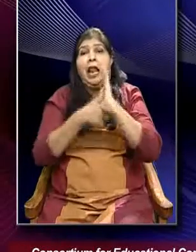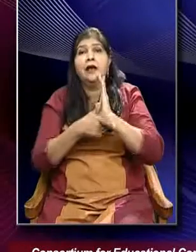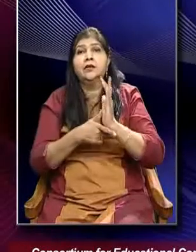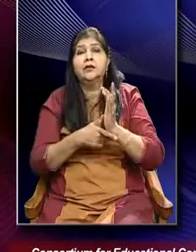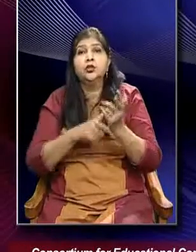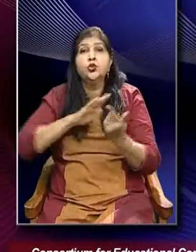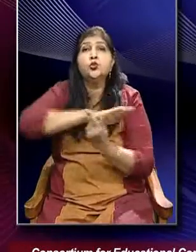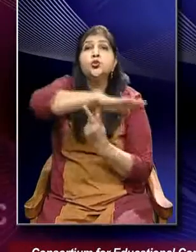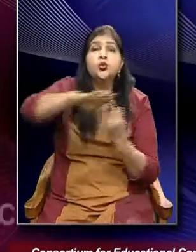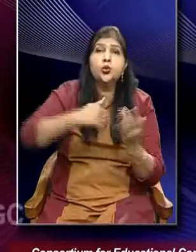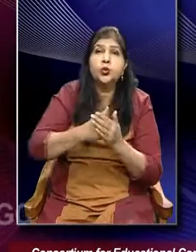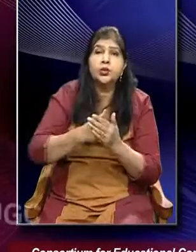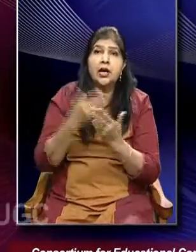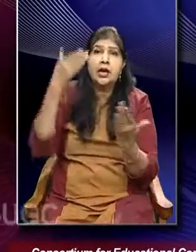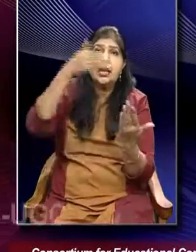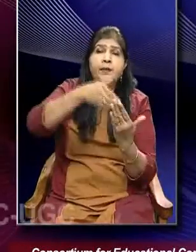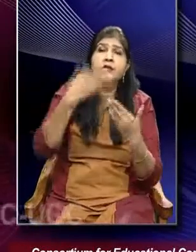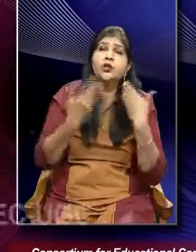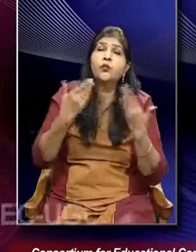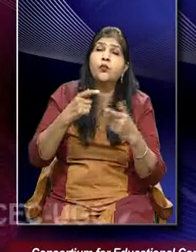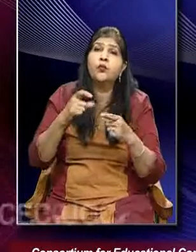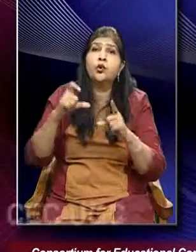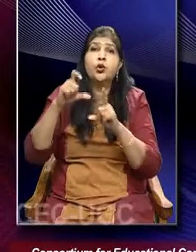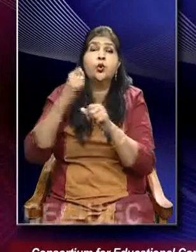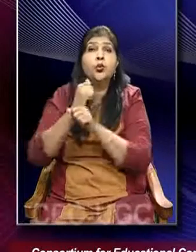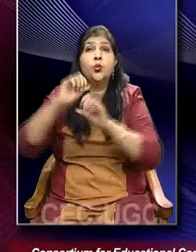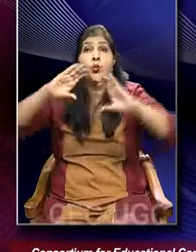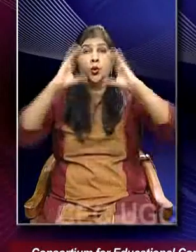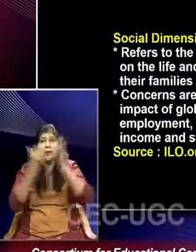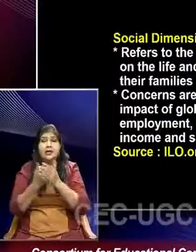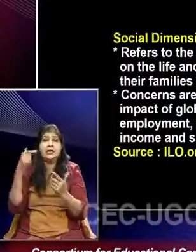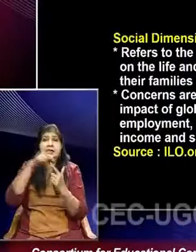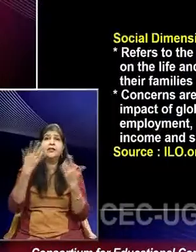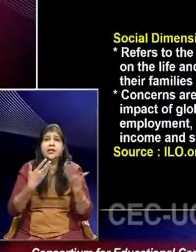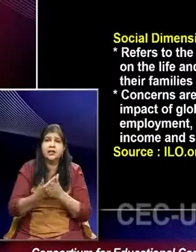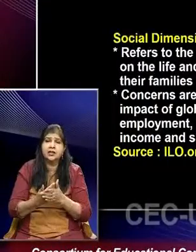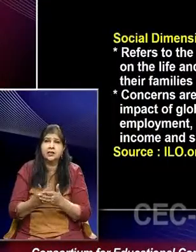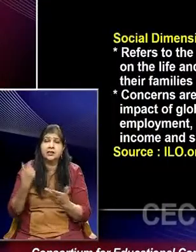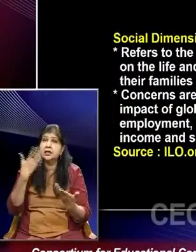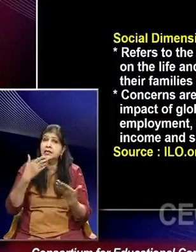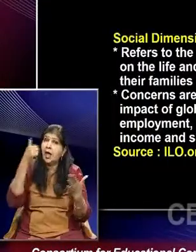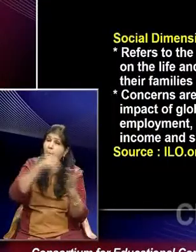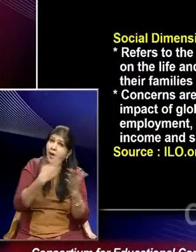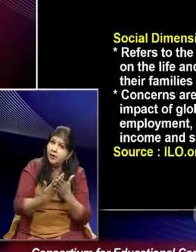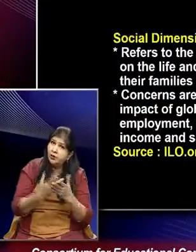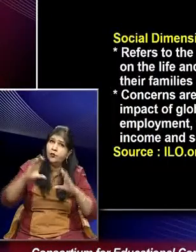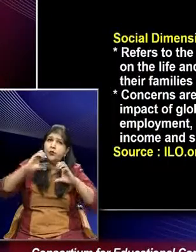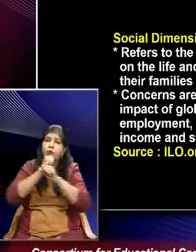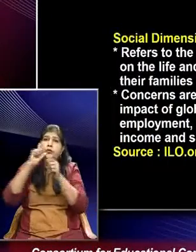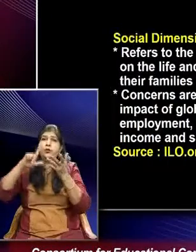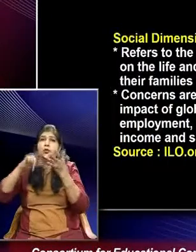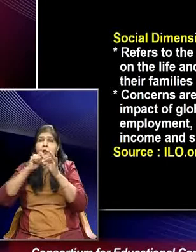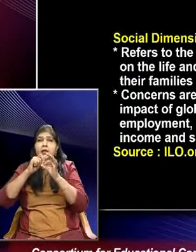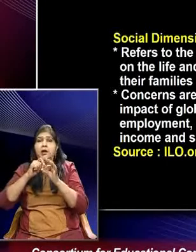social dimension of globalization. This refers to the impact of globalization on